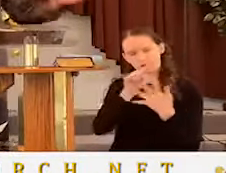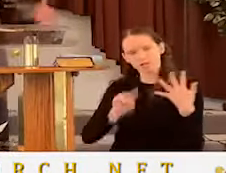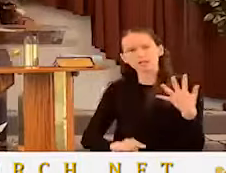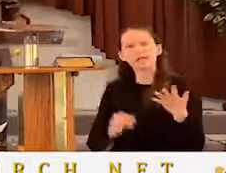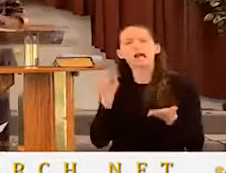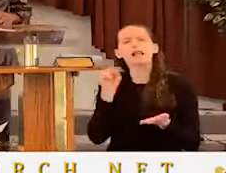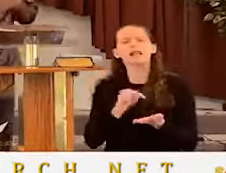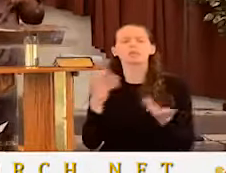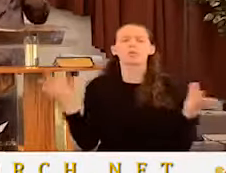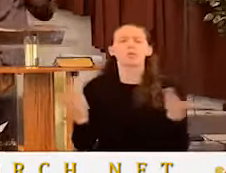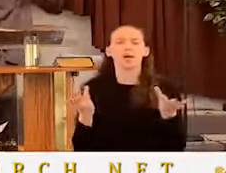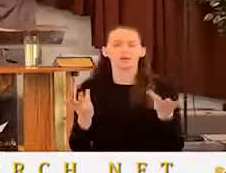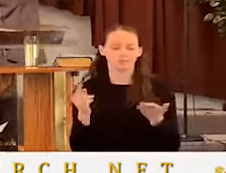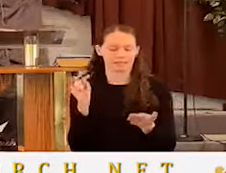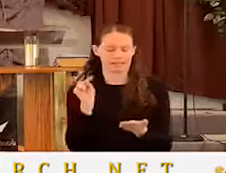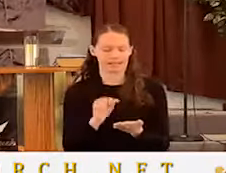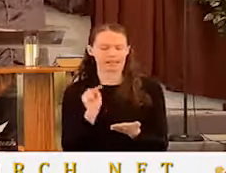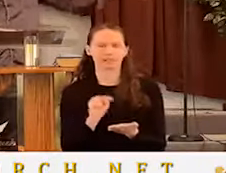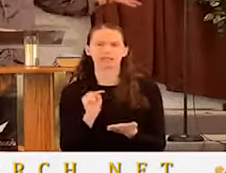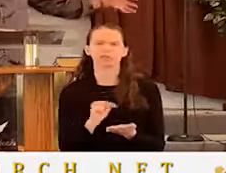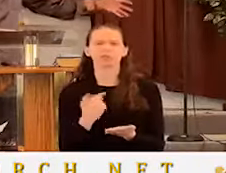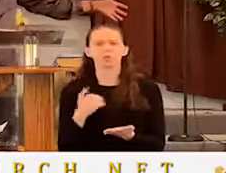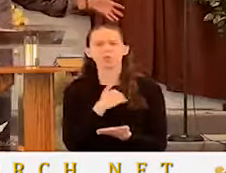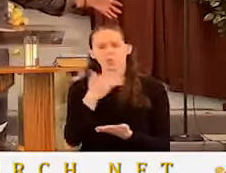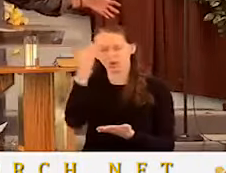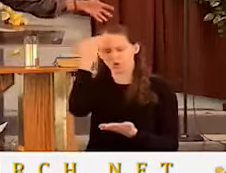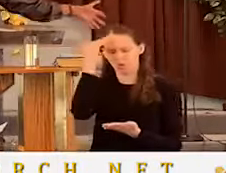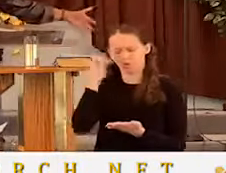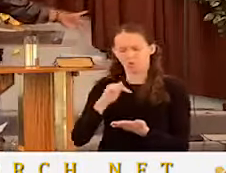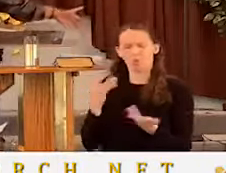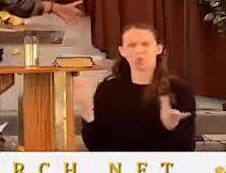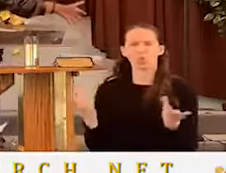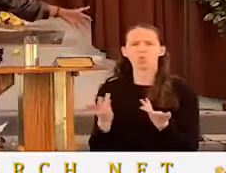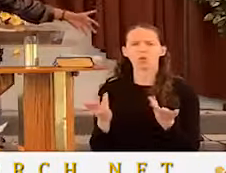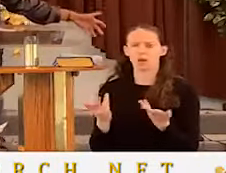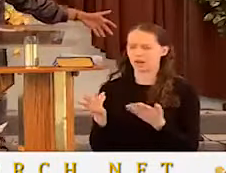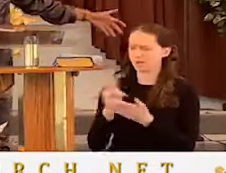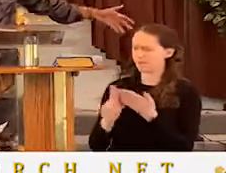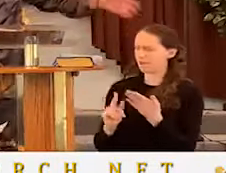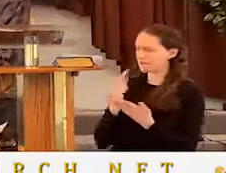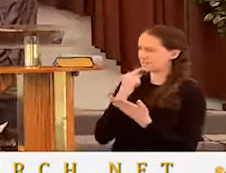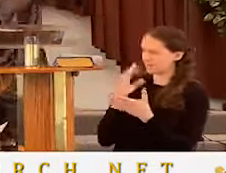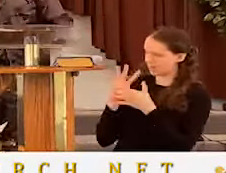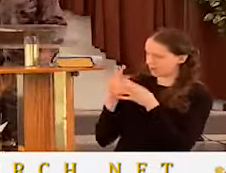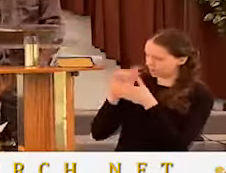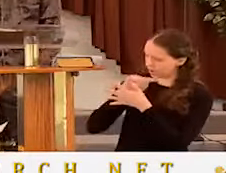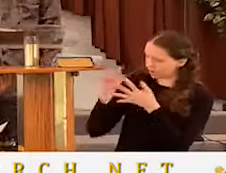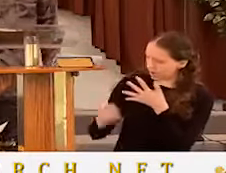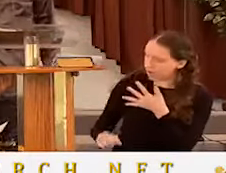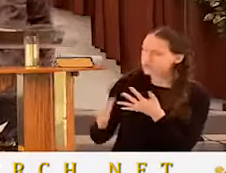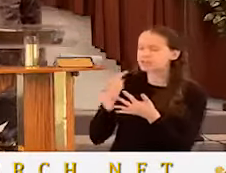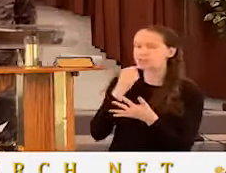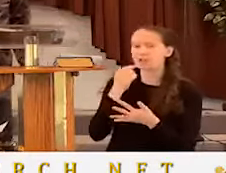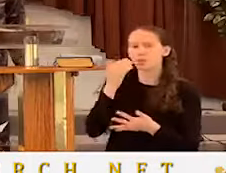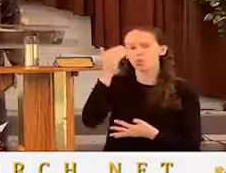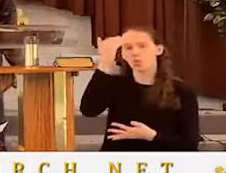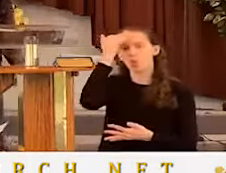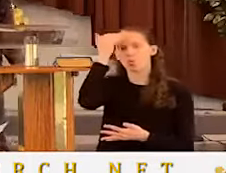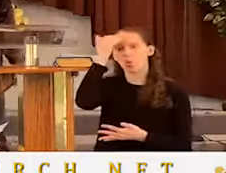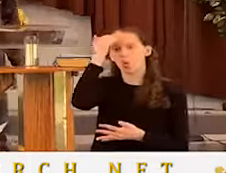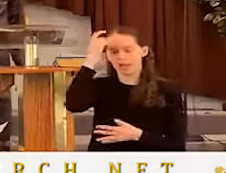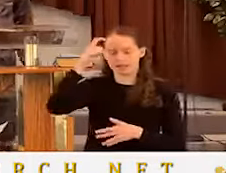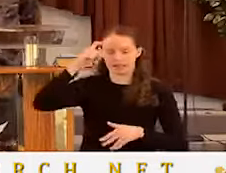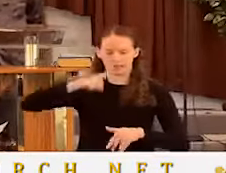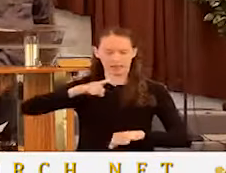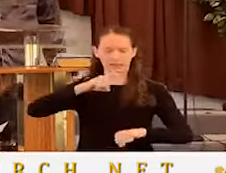what is this? What now that we know all of this, what you just said, Paul, knowing the time